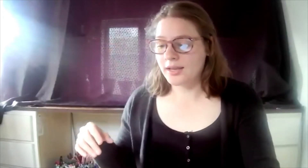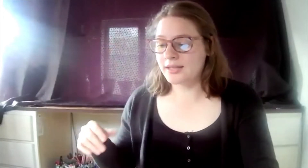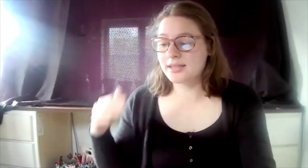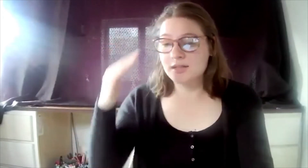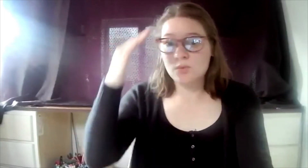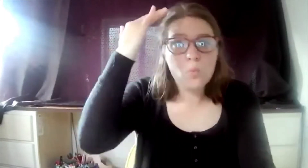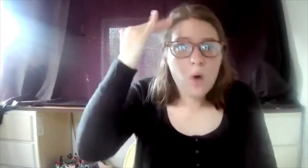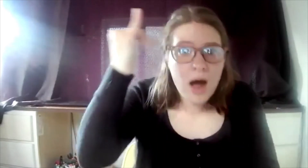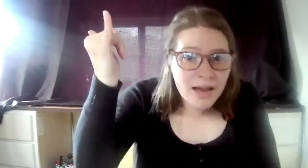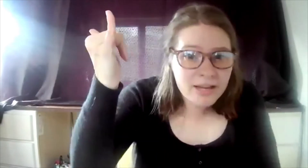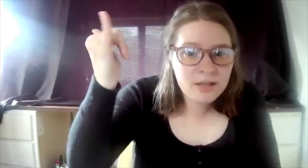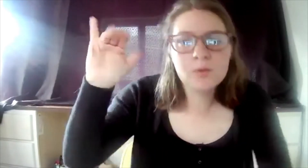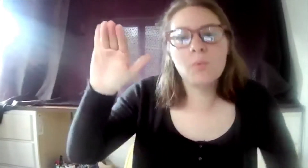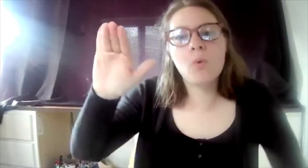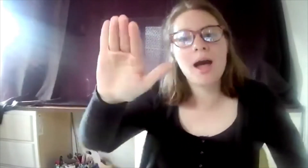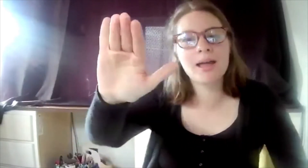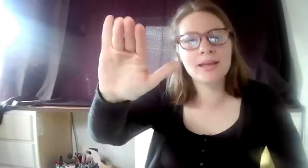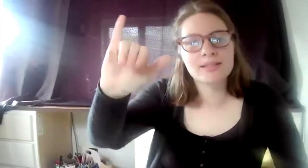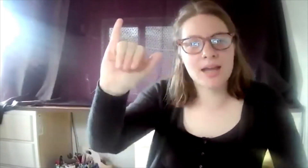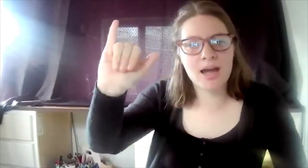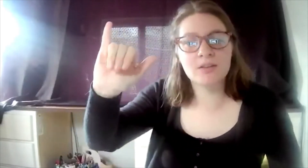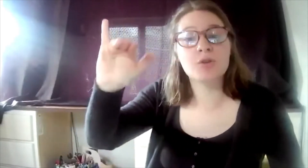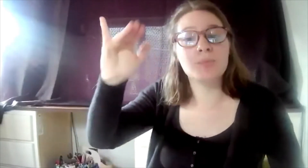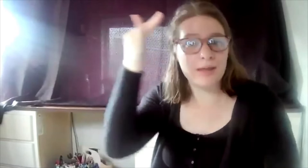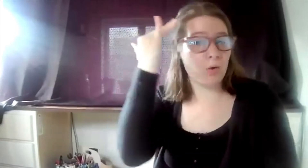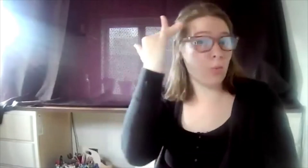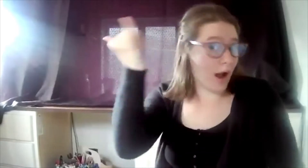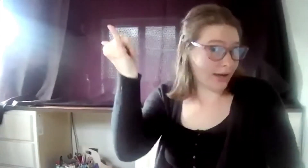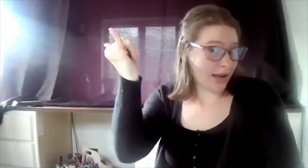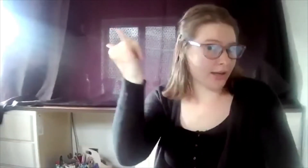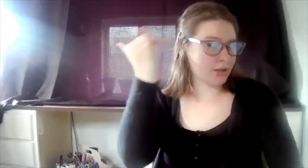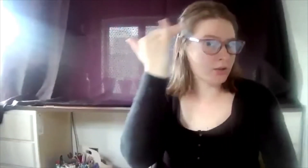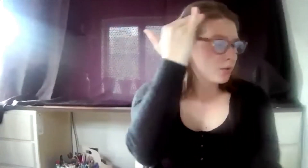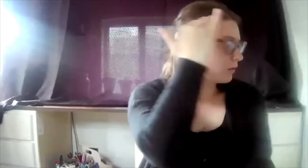it says, why is kind of, you make a why hand.